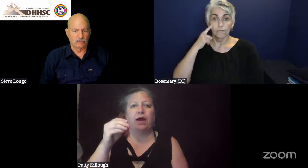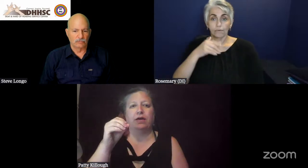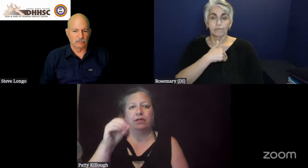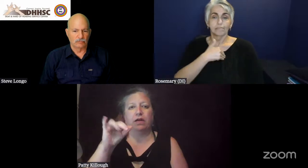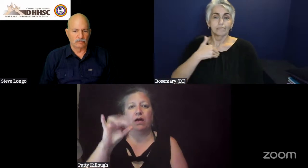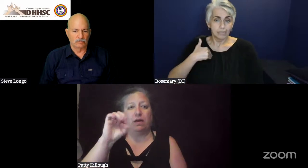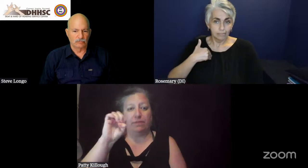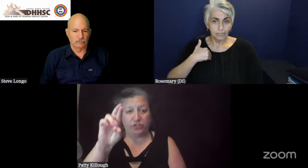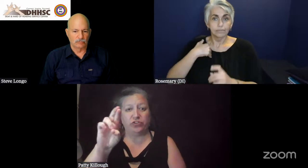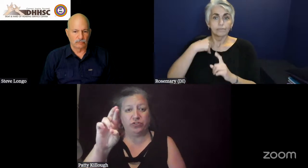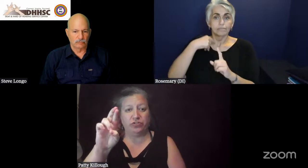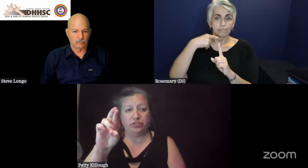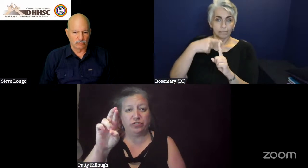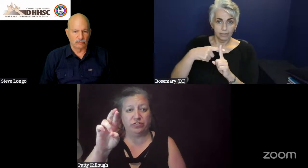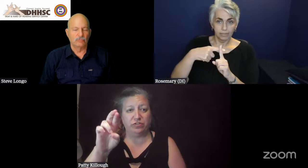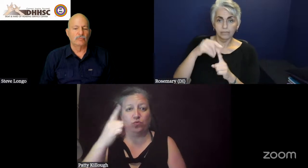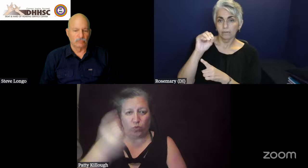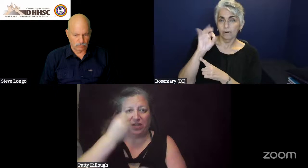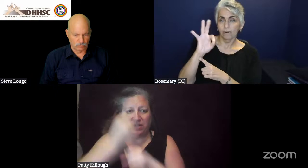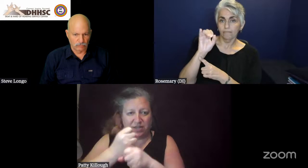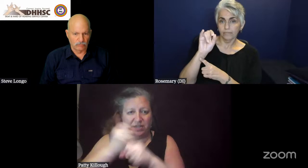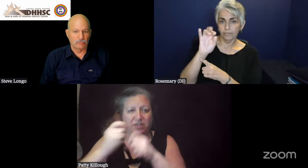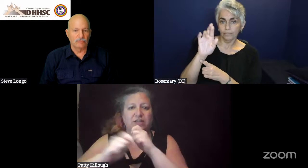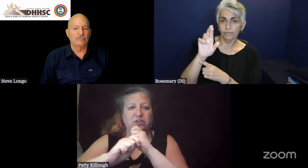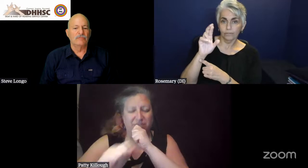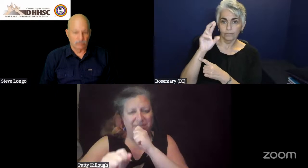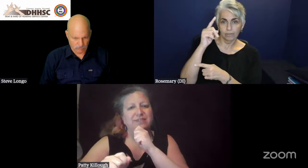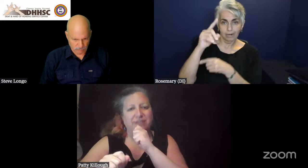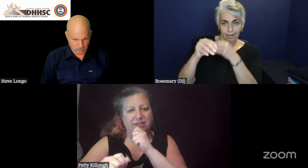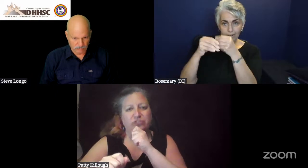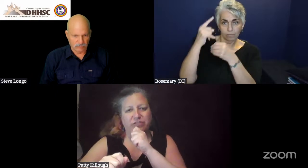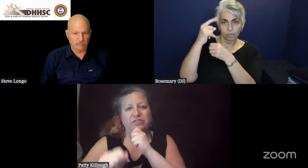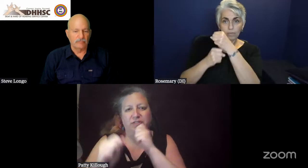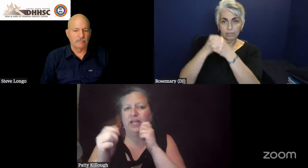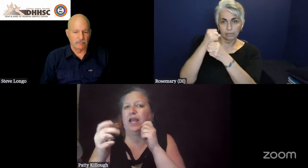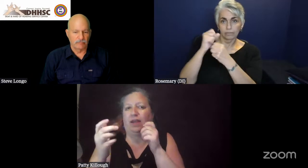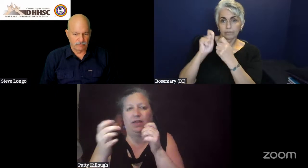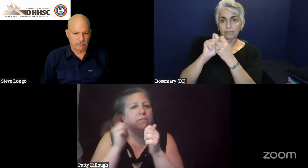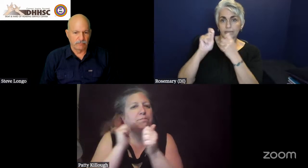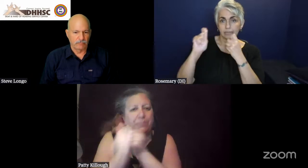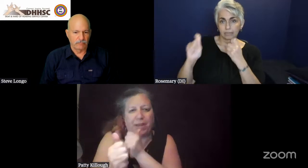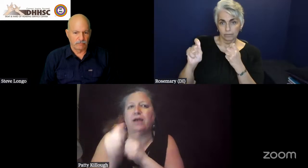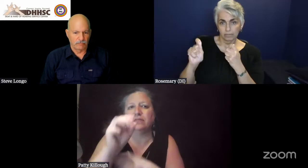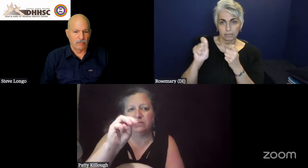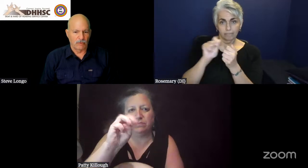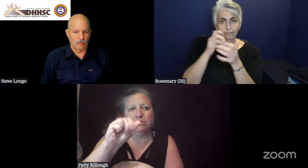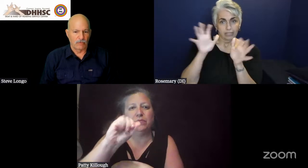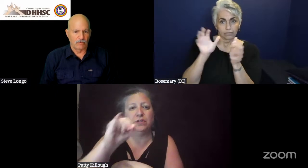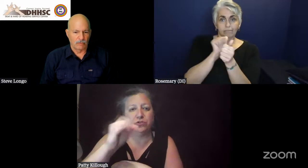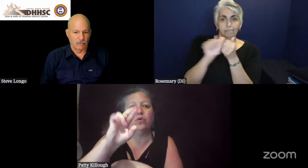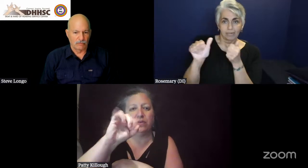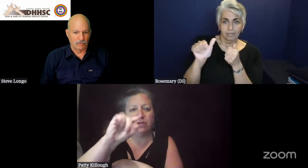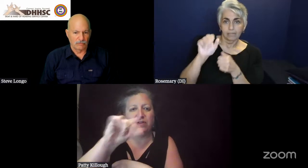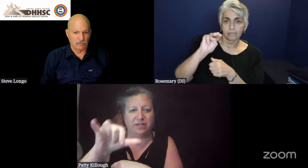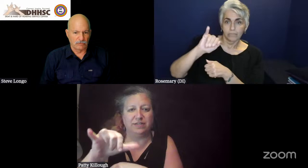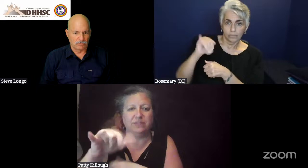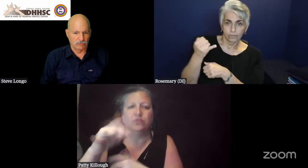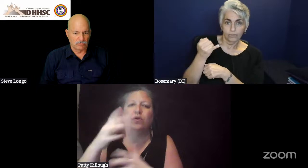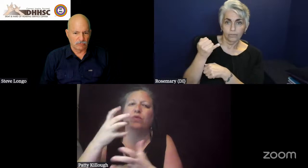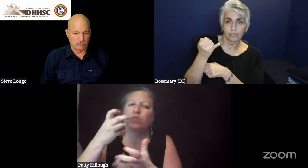of members and officers, 1-year extension. And that was